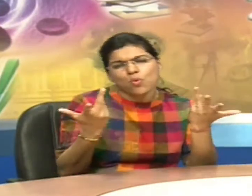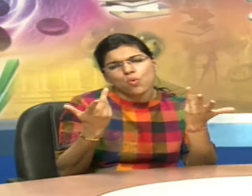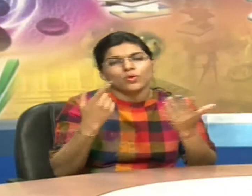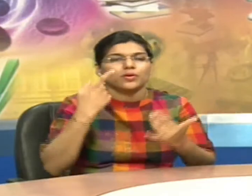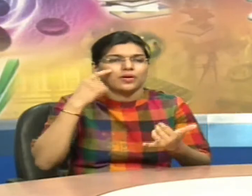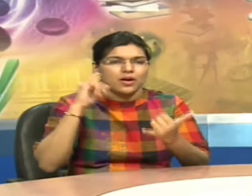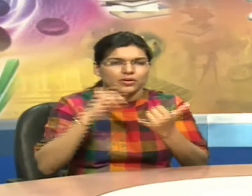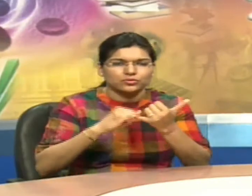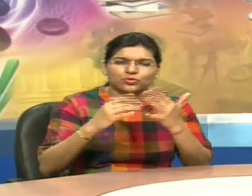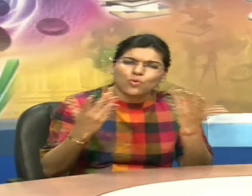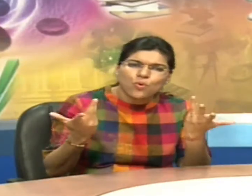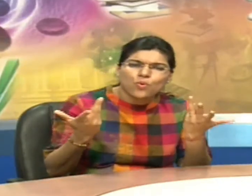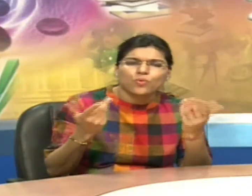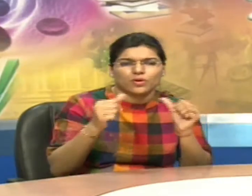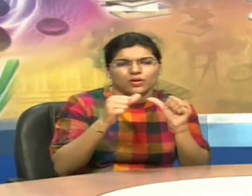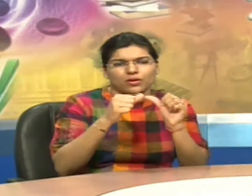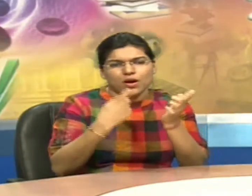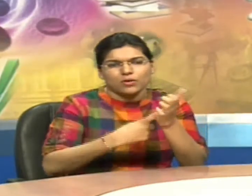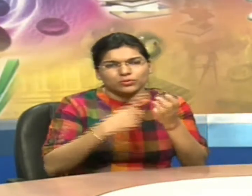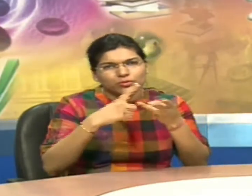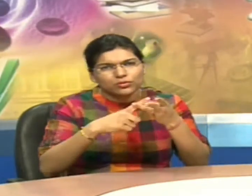yes or no.